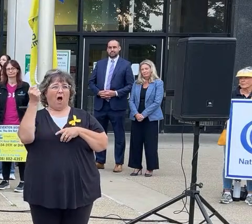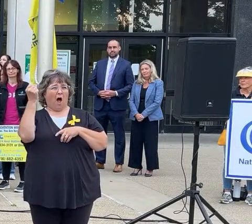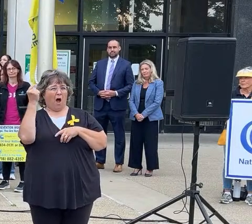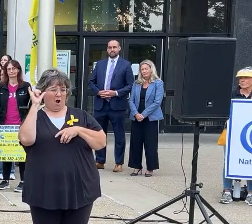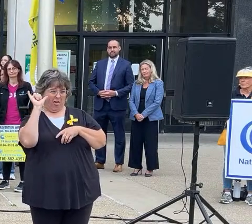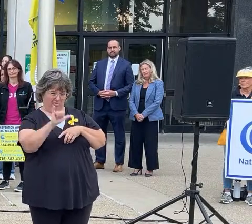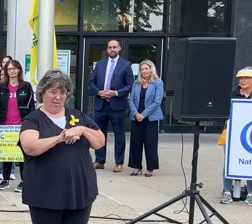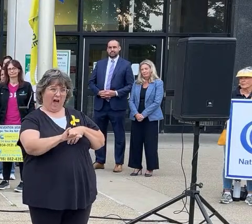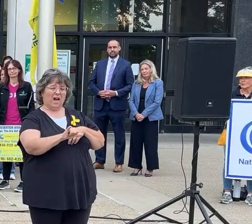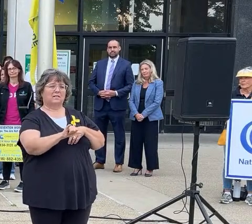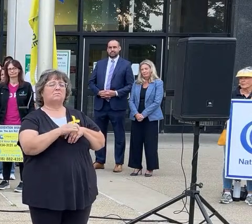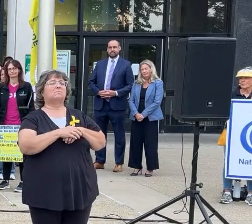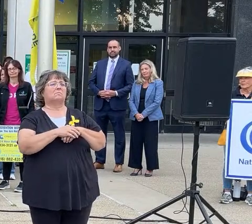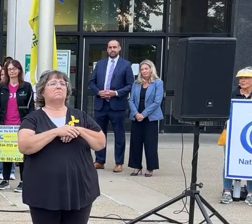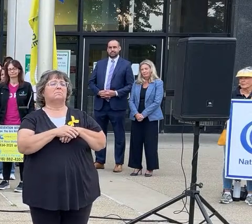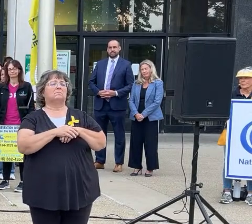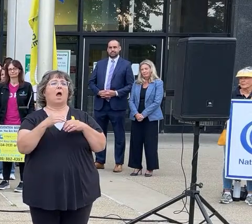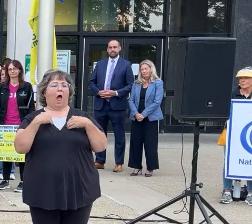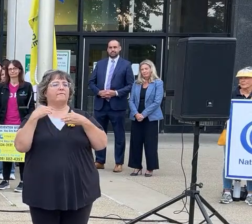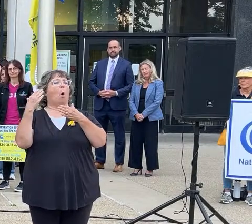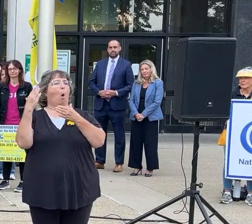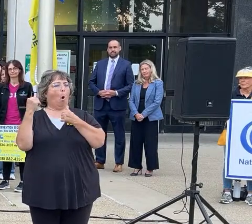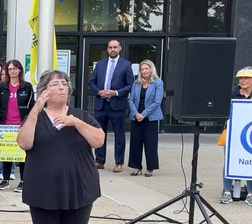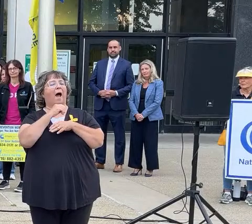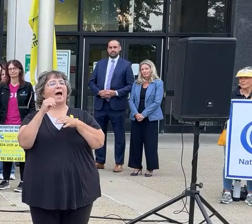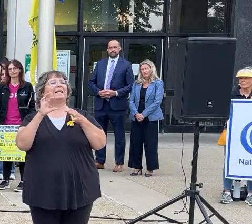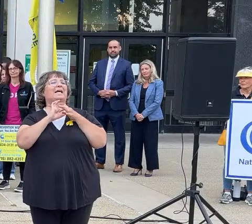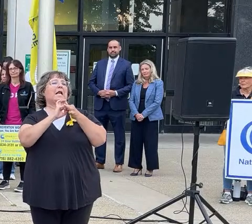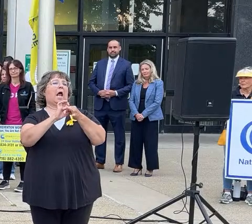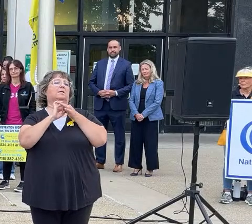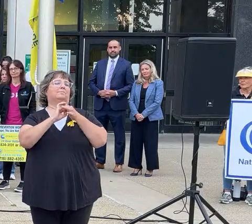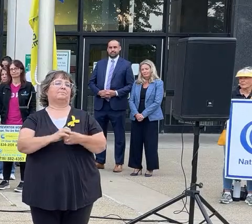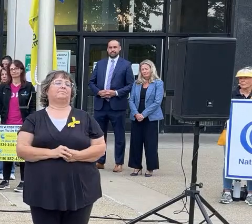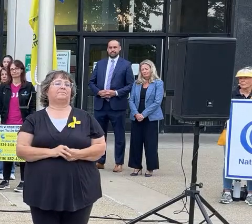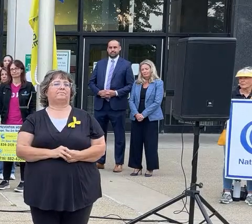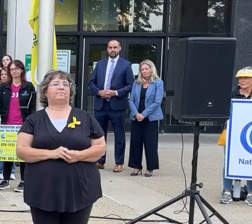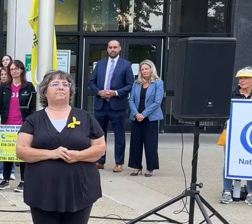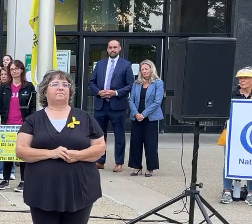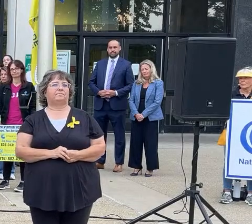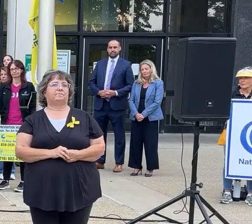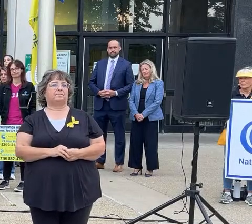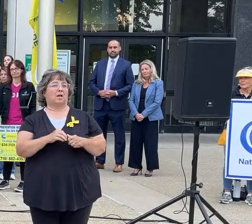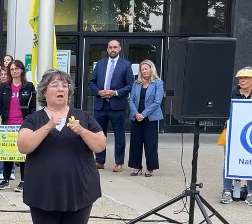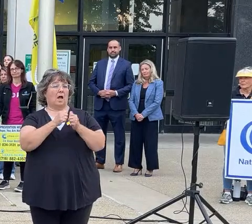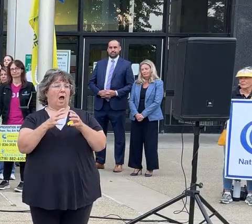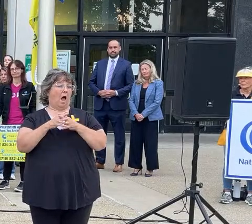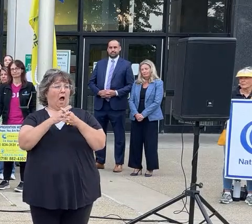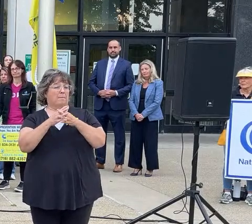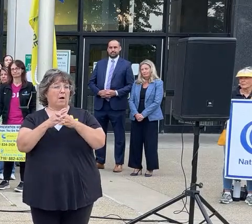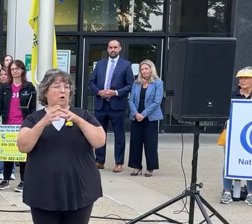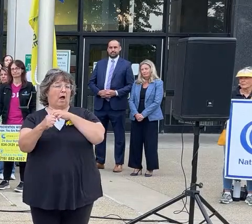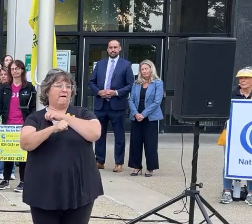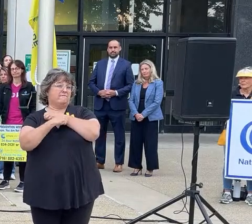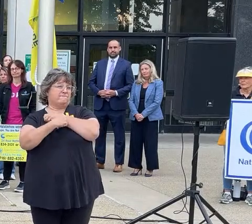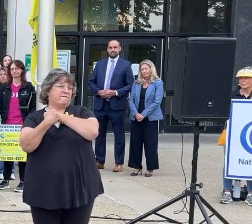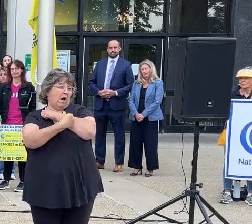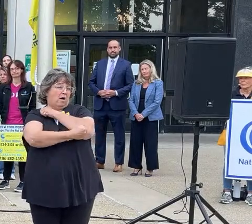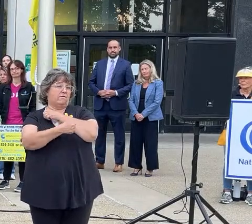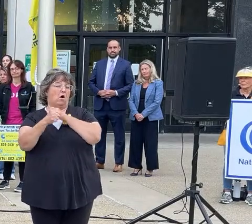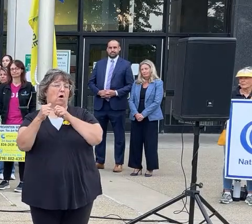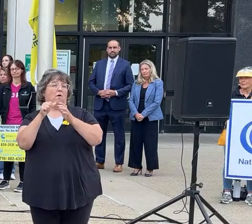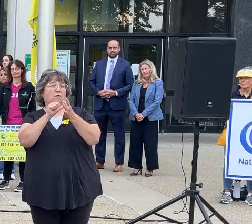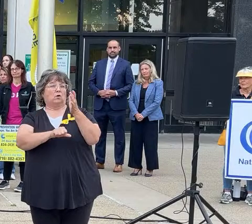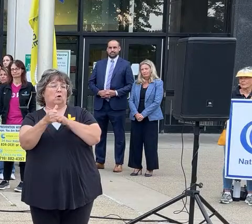Understanding that can bring hope and connection. According to the American Foundation for